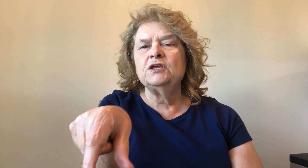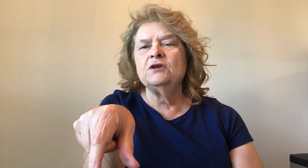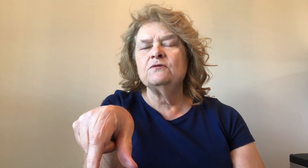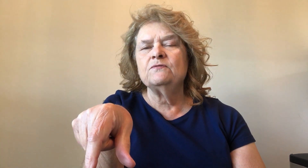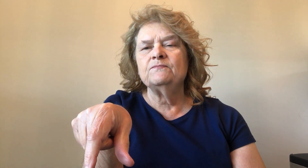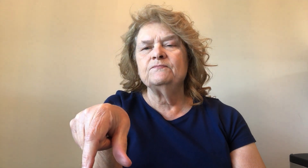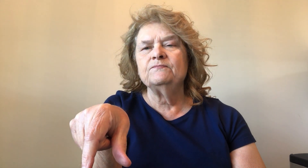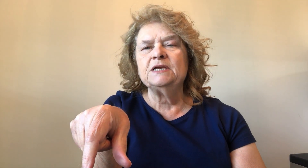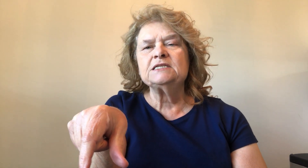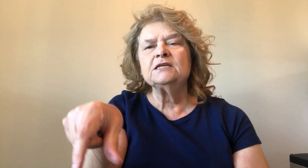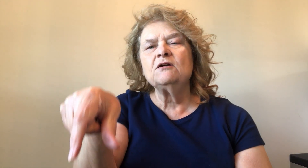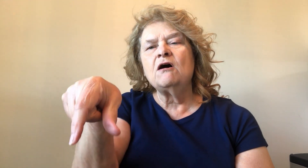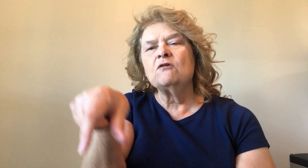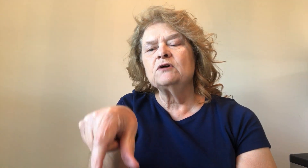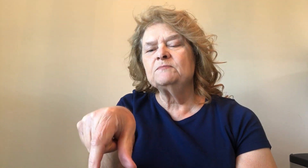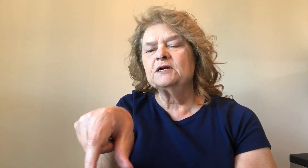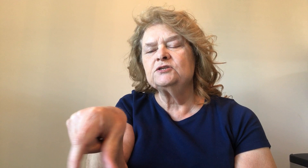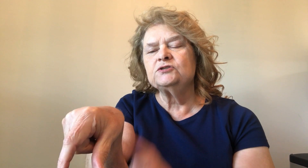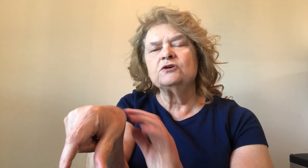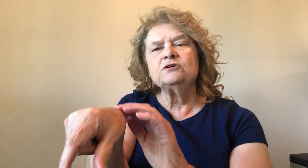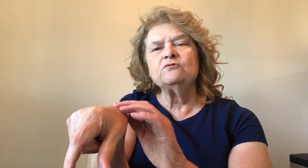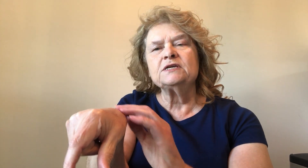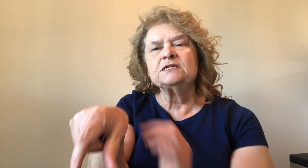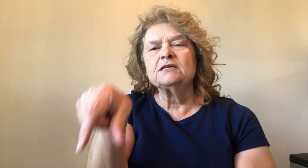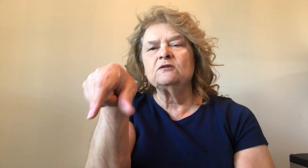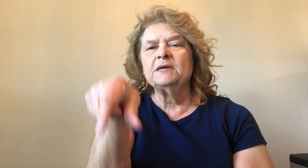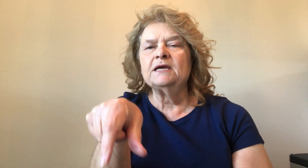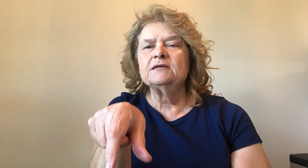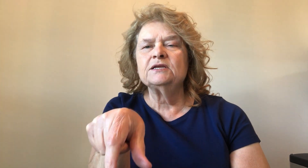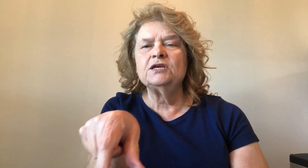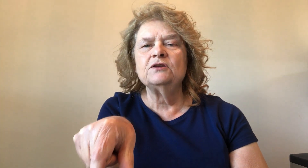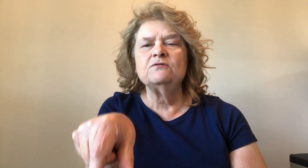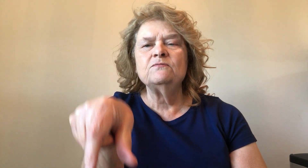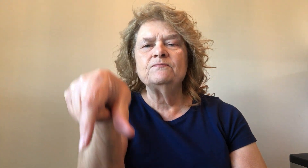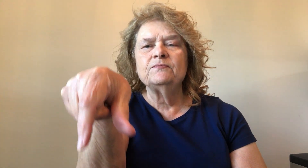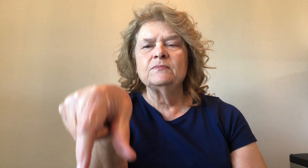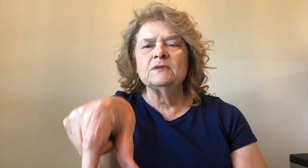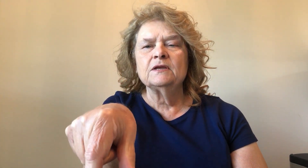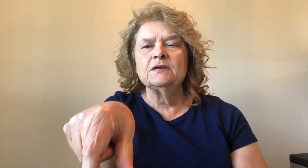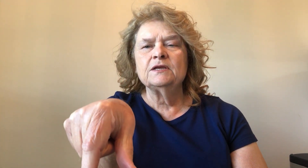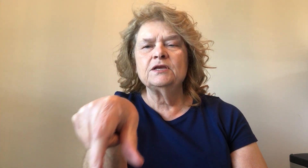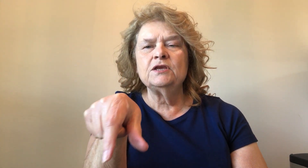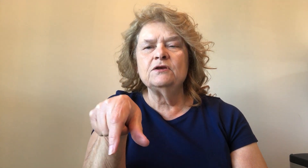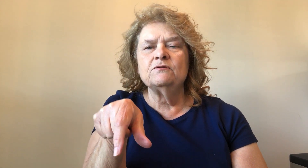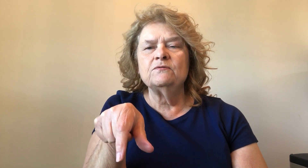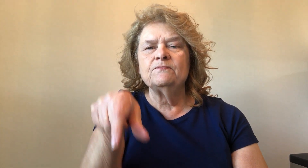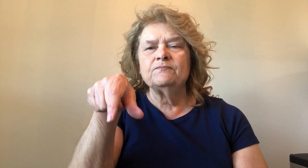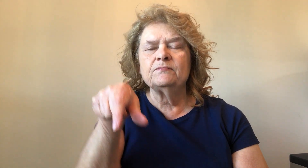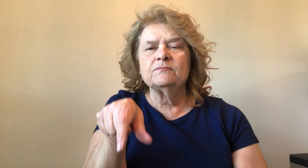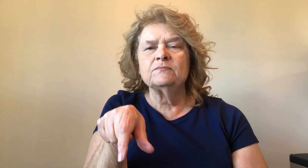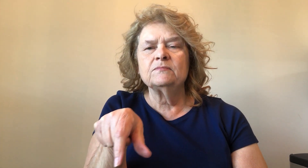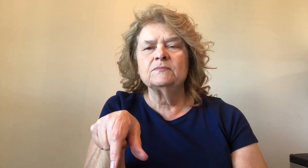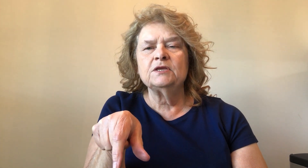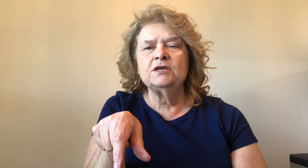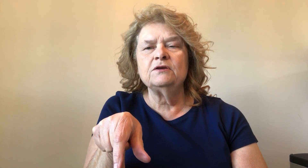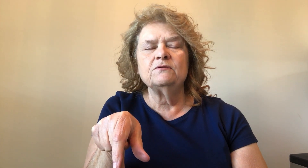Q. And it's a little awkward because you turn your wrist a little bit. Q, Q, Q.